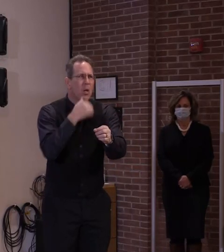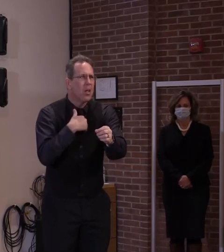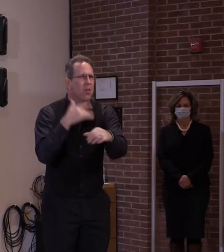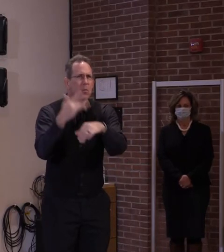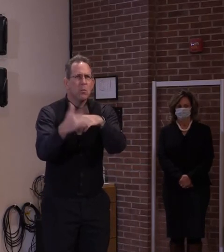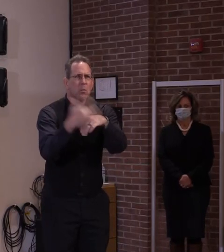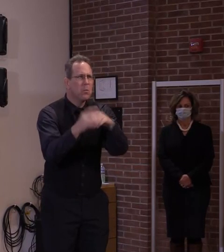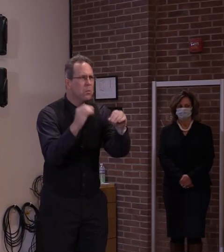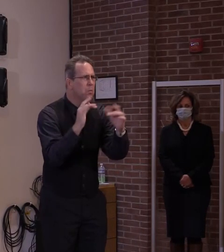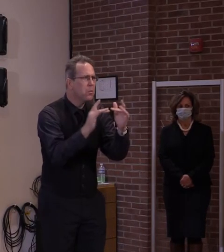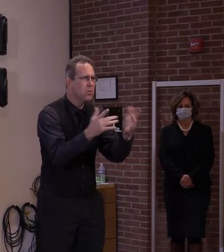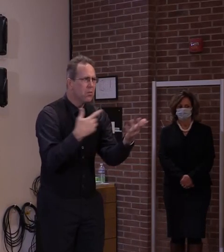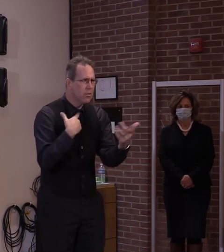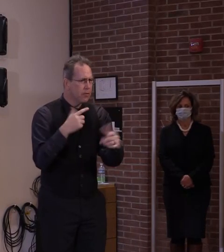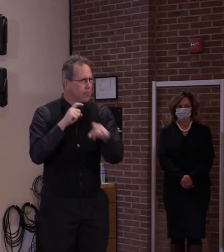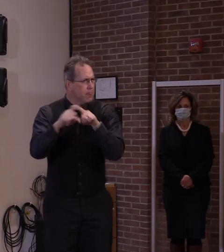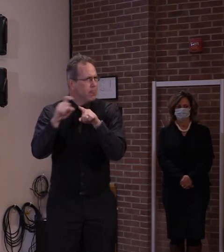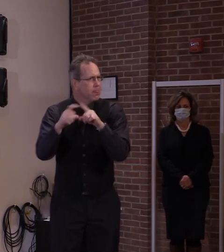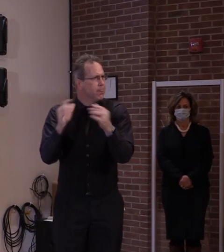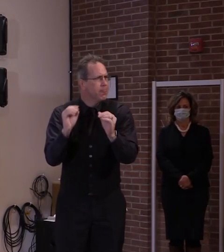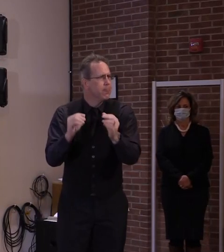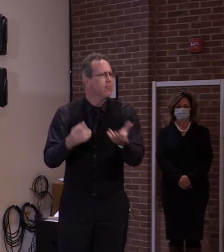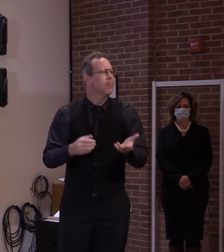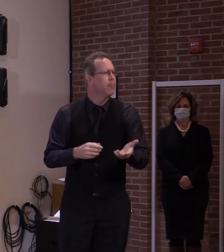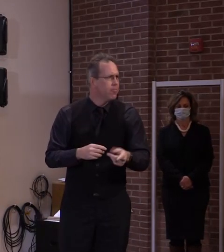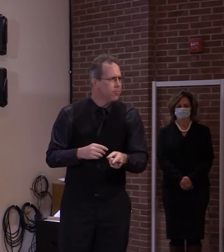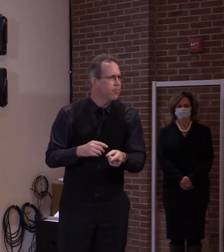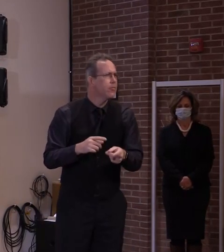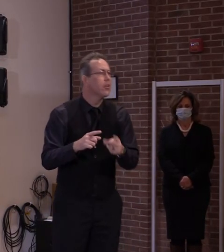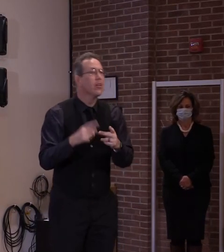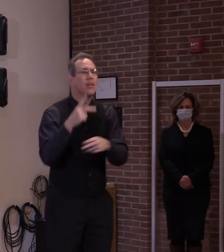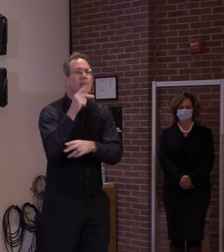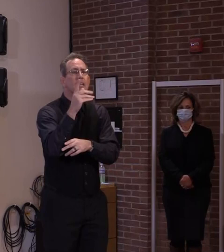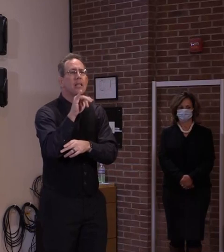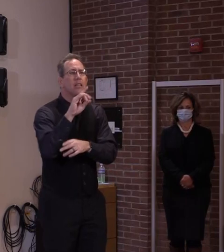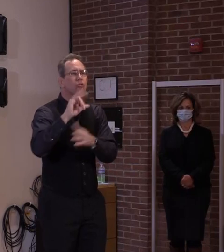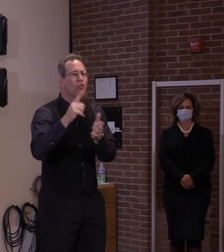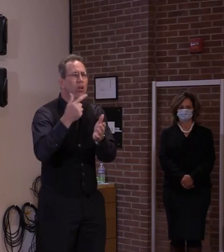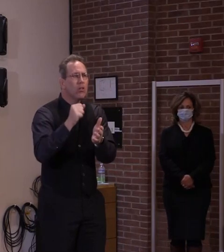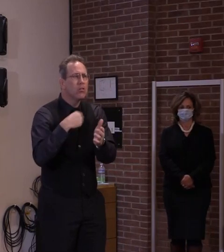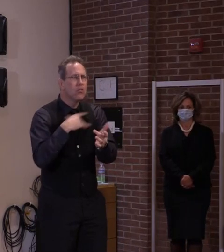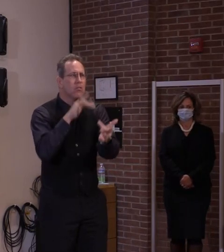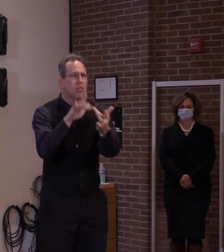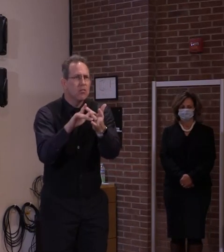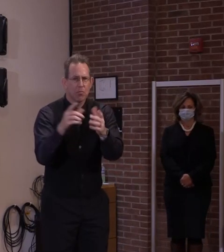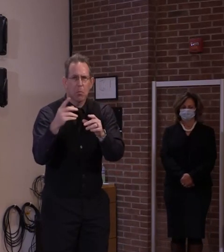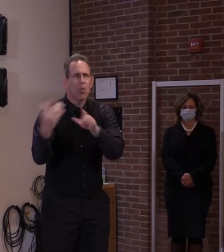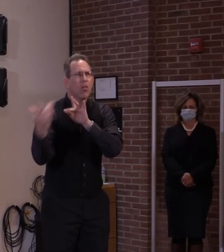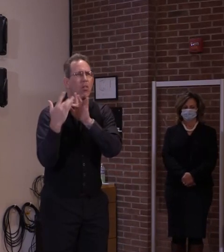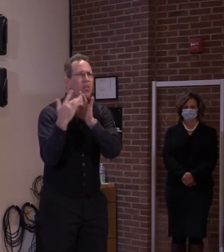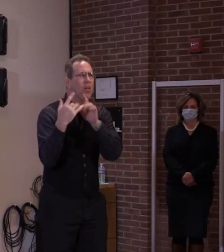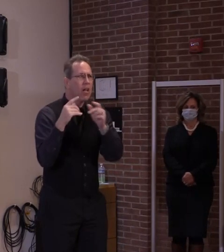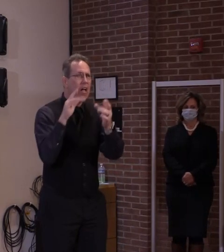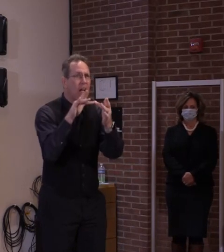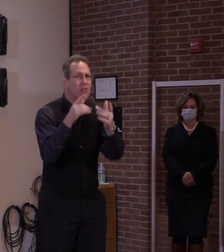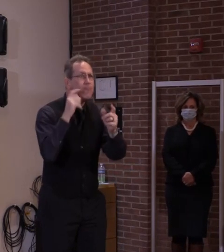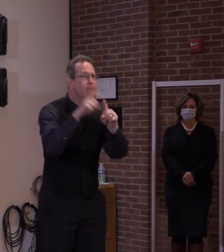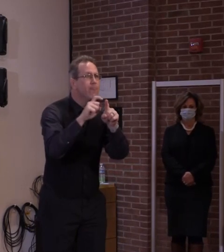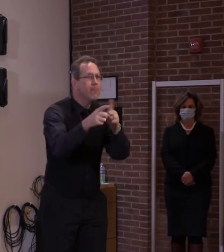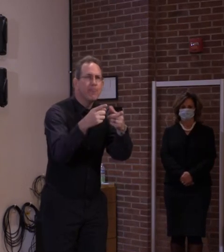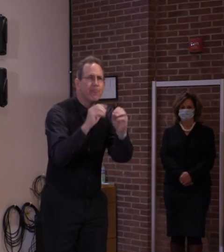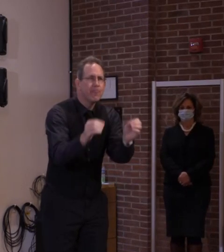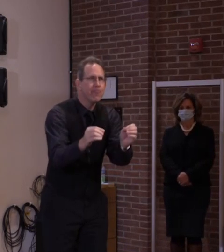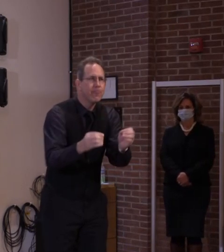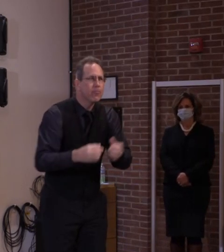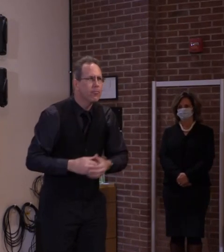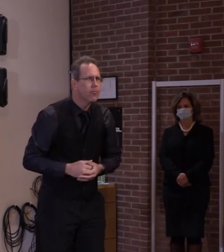right. In Winooski, one of them said it was 50 people alone on Monday who they had to say, sorry, we don't have any. I was a little